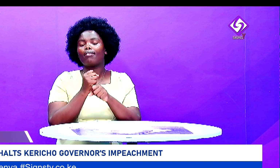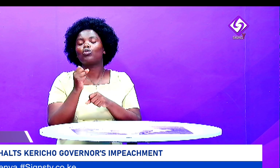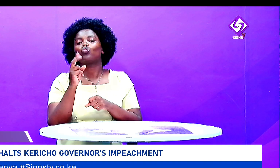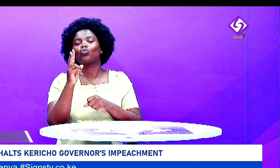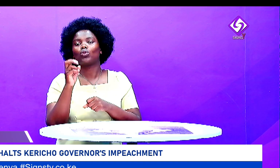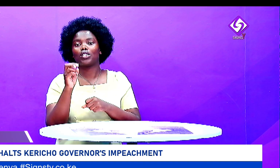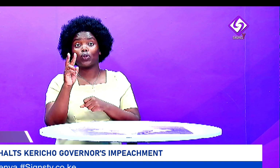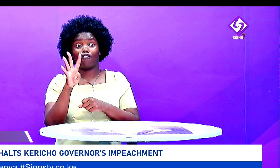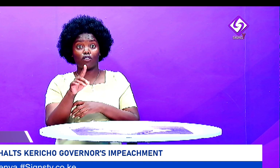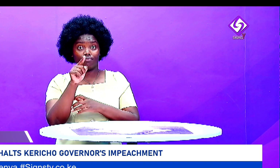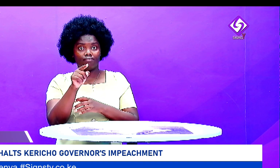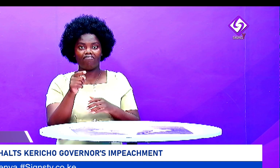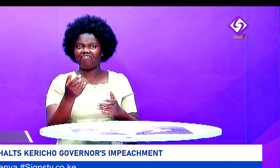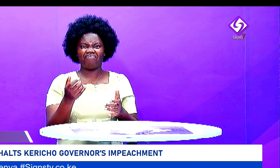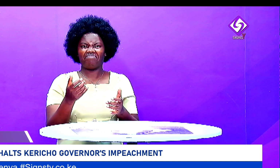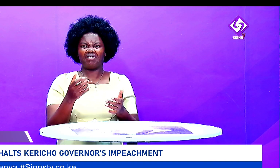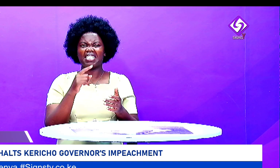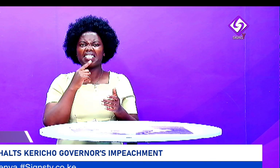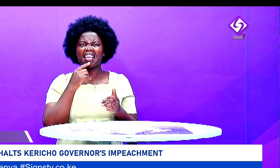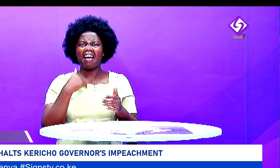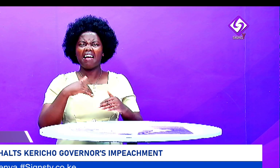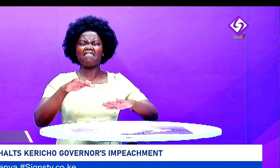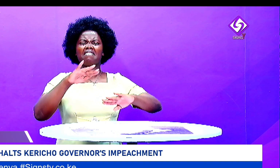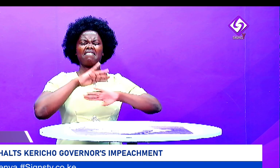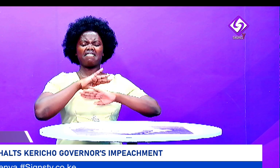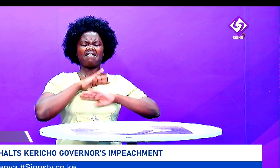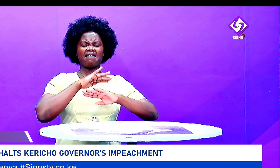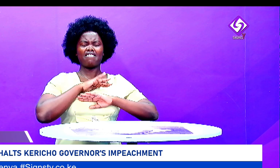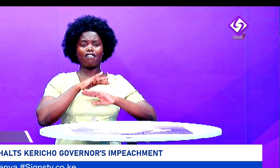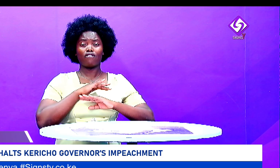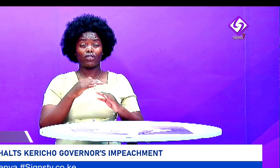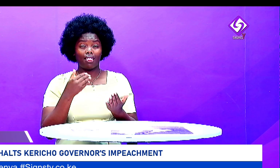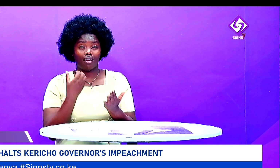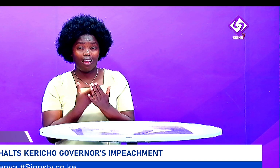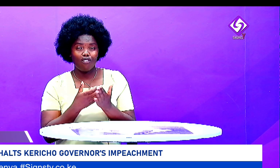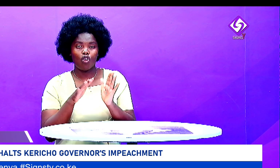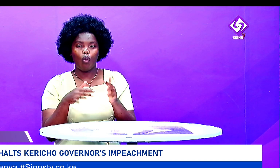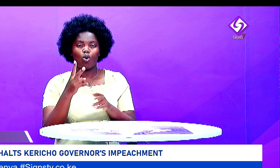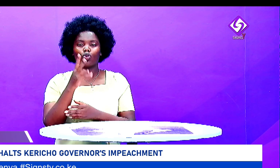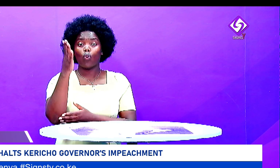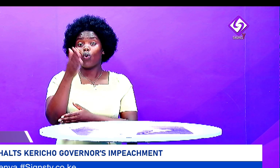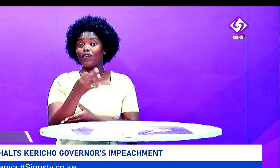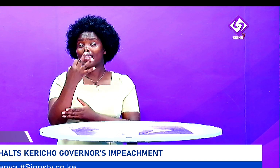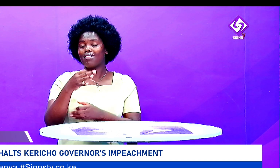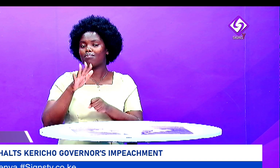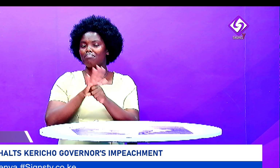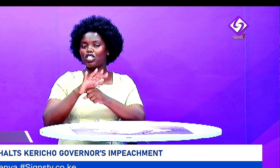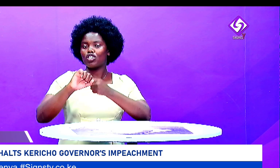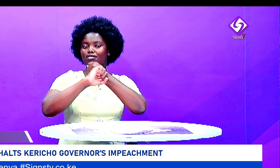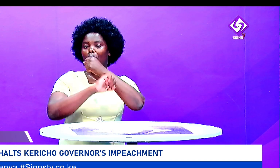attempt after an earlier bid on the October 2024 collapsed for lack of the required 2/3 majority